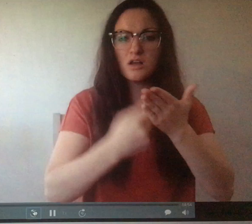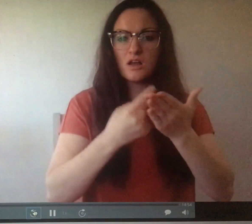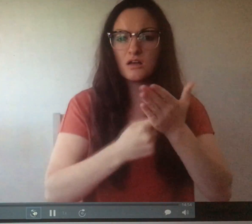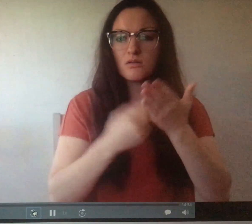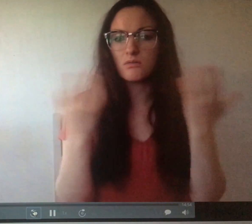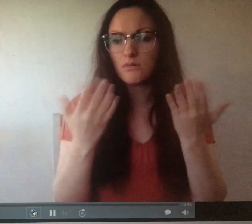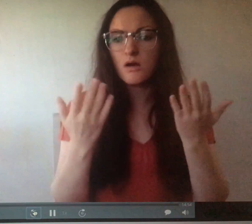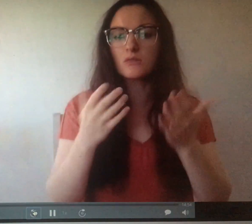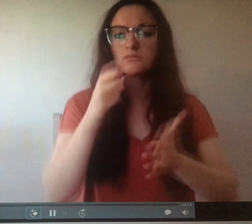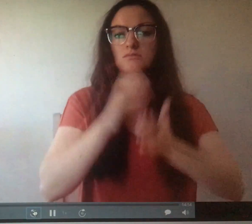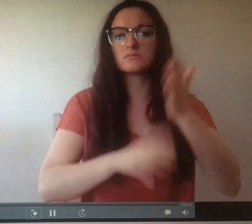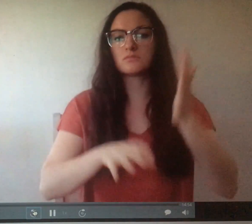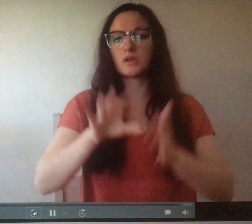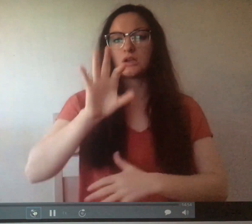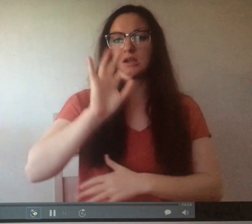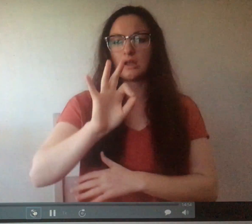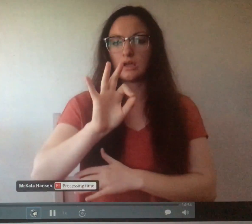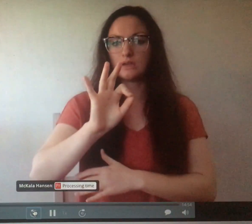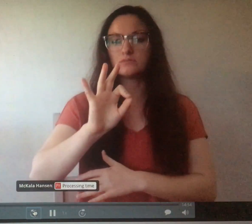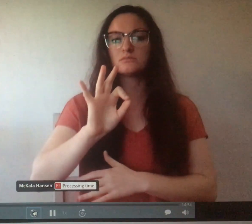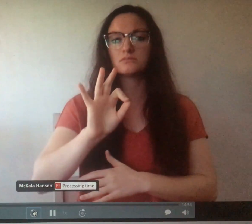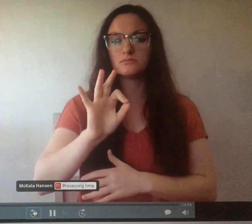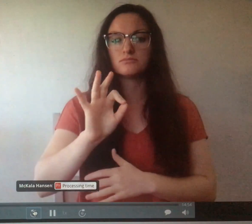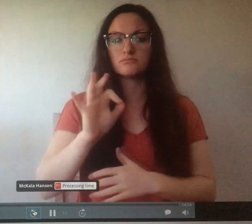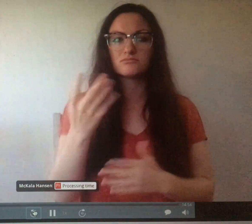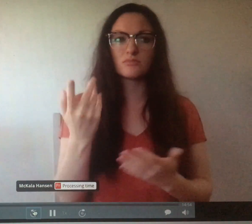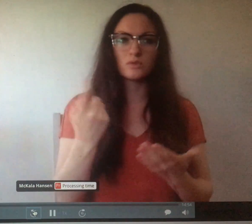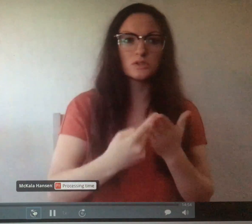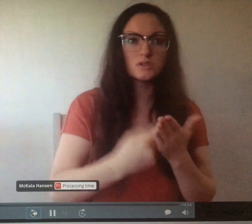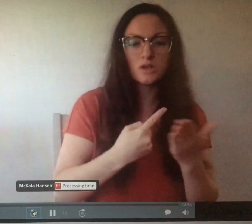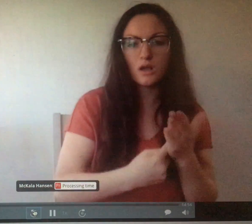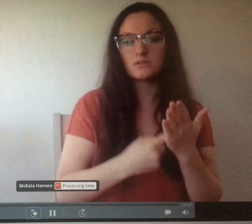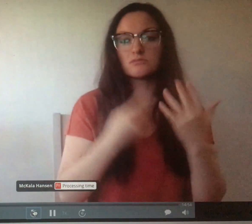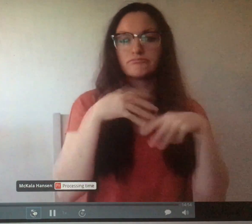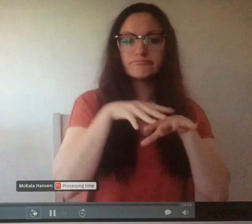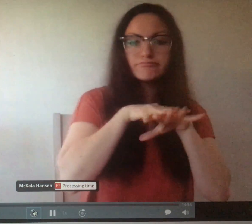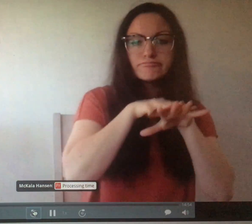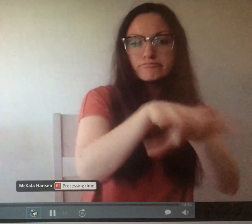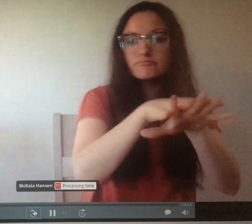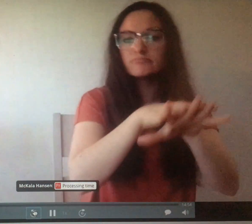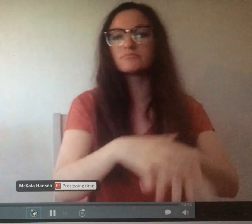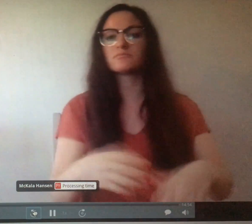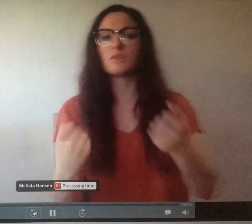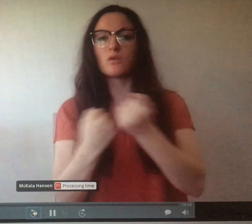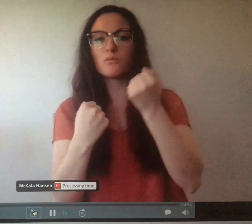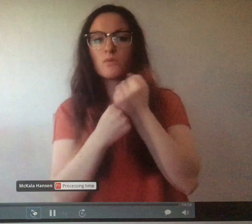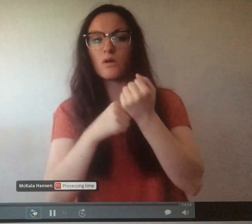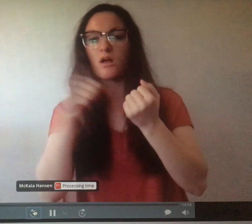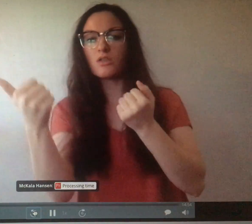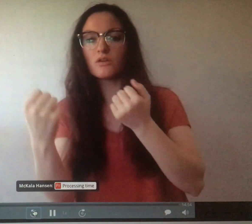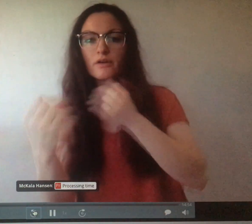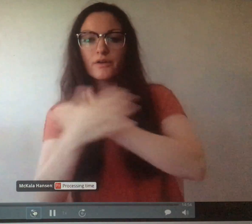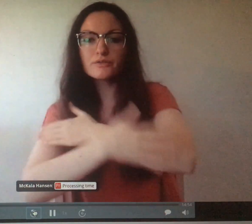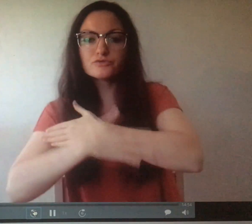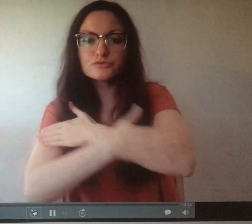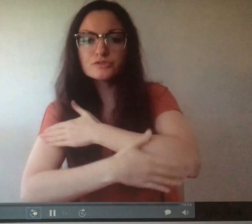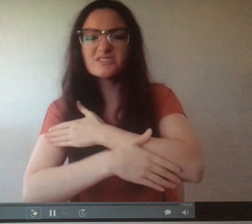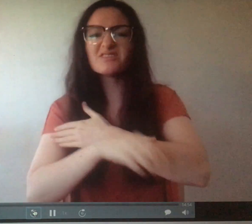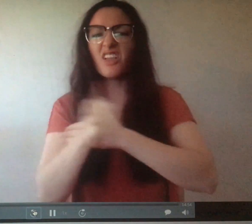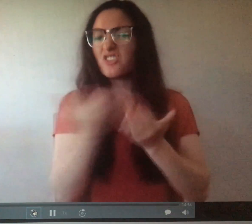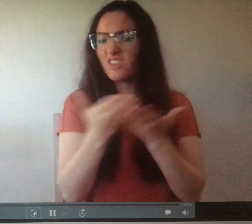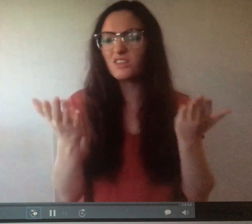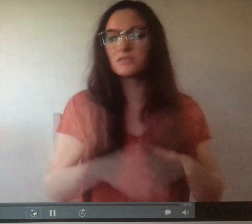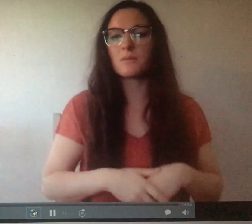Chapter 9 material today, talking about mergers and acquisitions, alliances, and those kinds of things. That's been